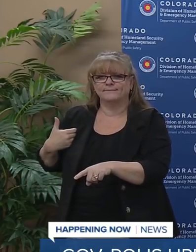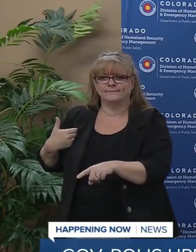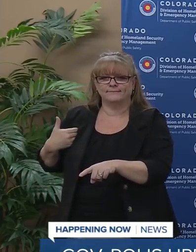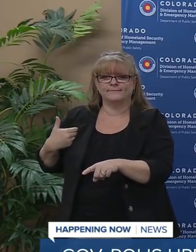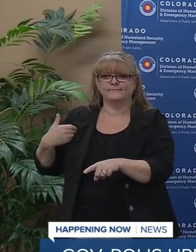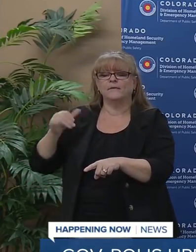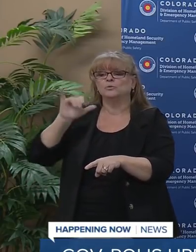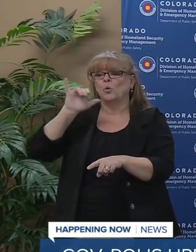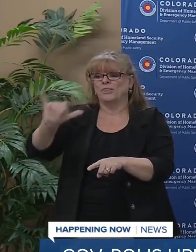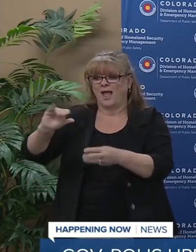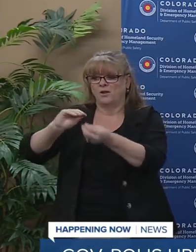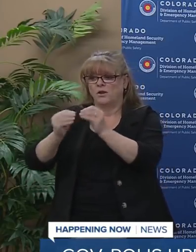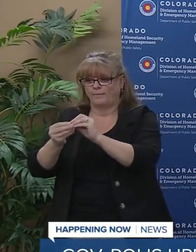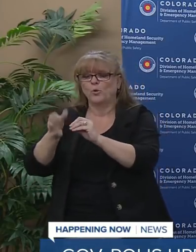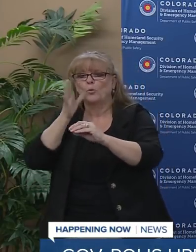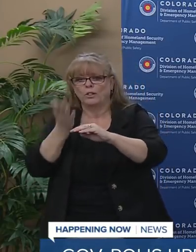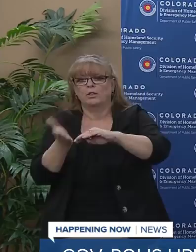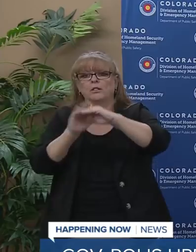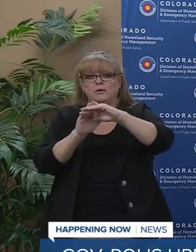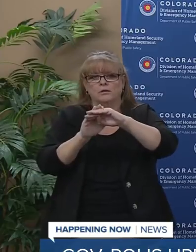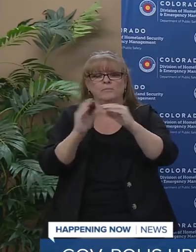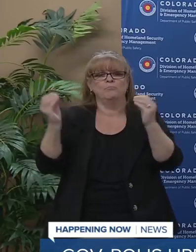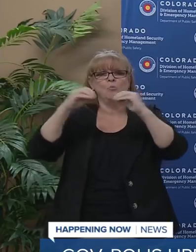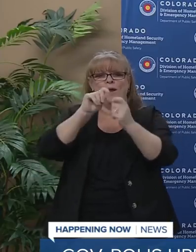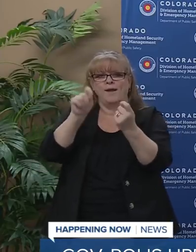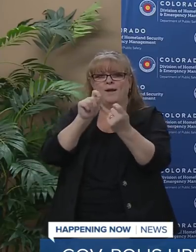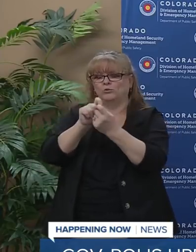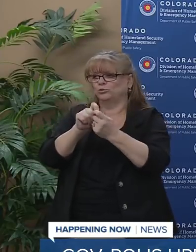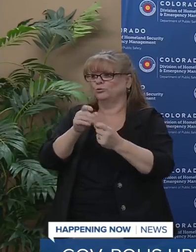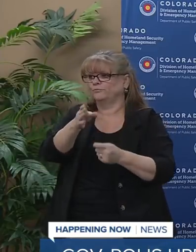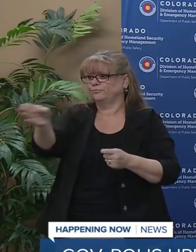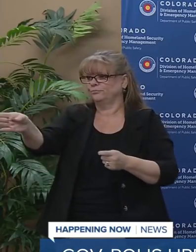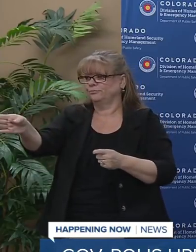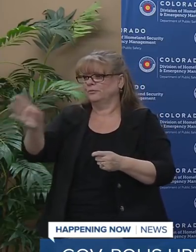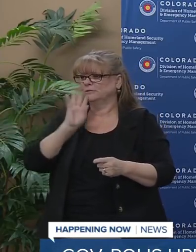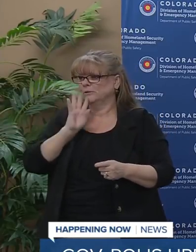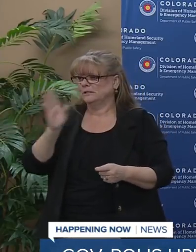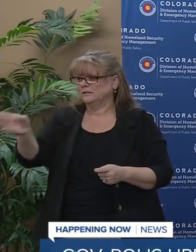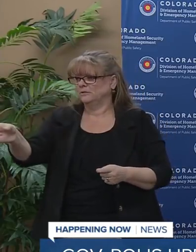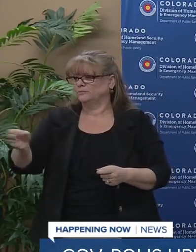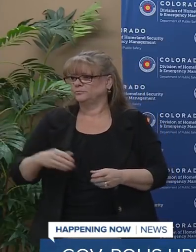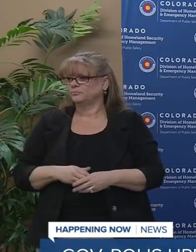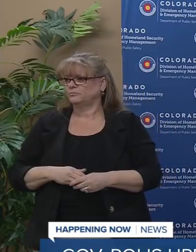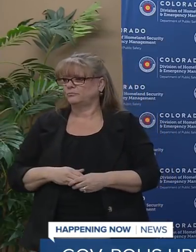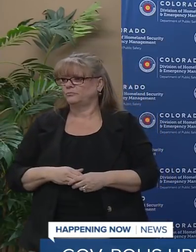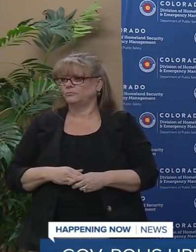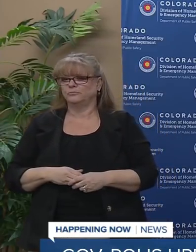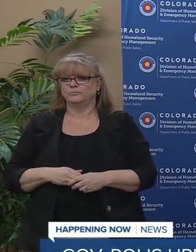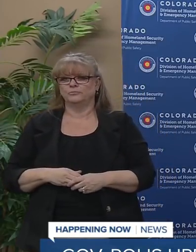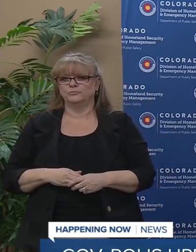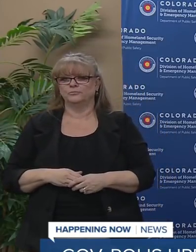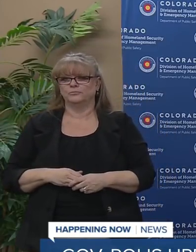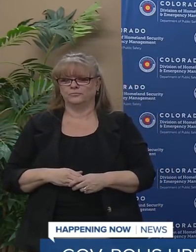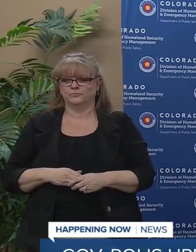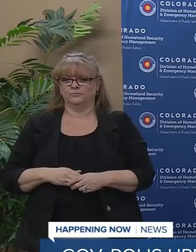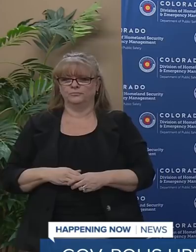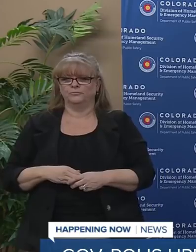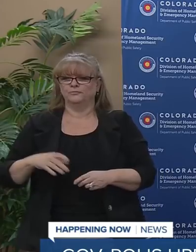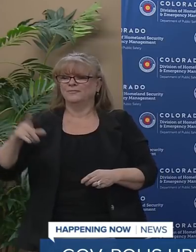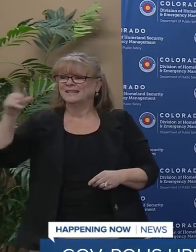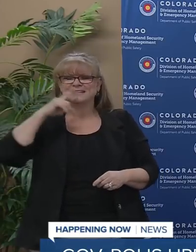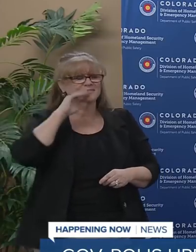actual count exceeds that by a few. Governor, you talked, I don't know if it was earlier this week or last week, everything's blending together here, but you talked about the